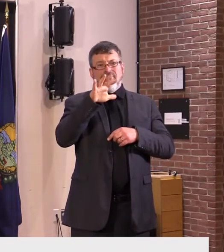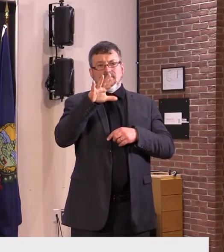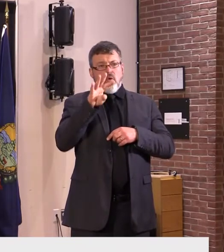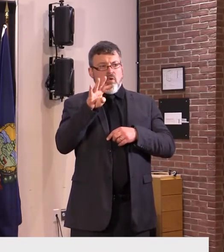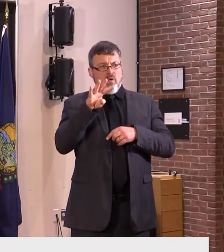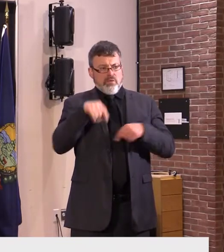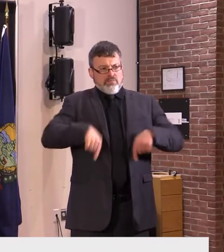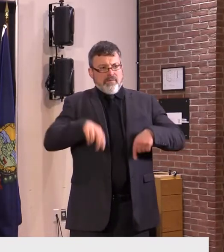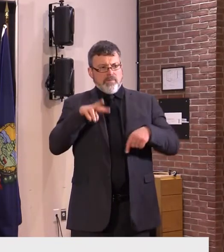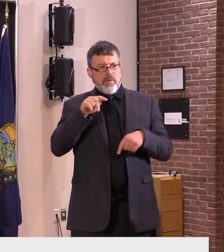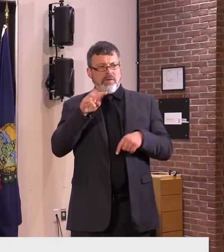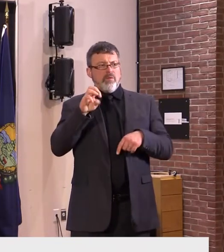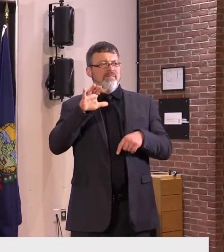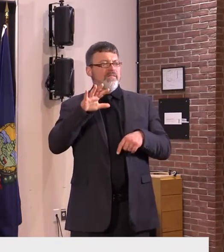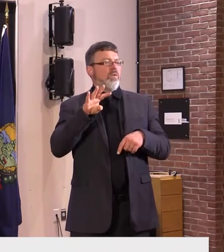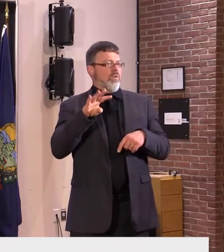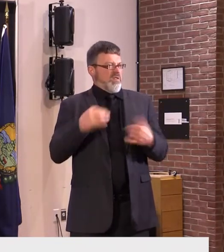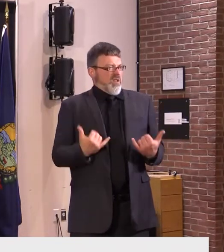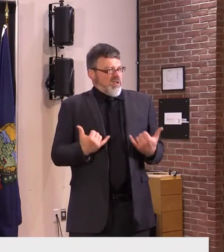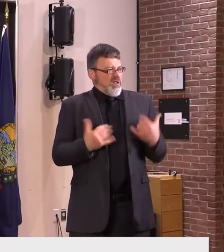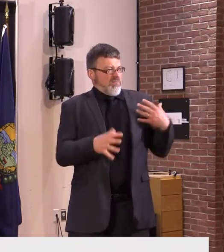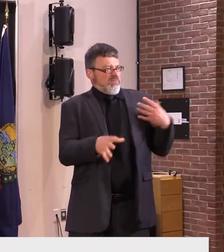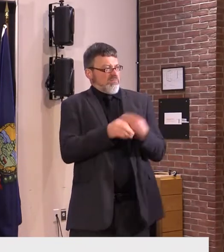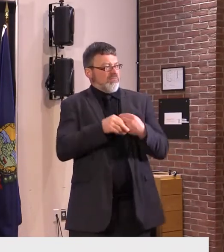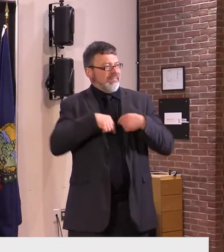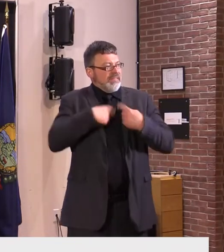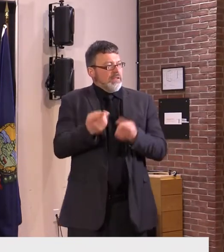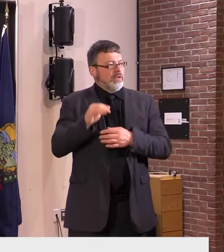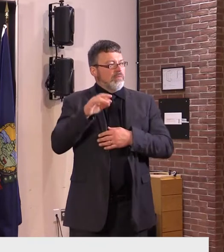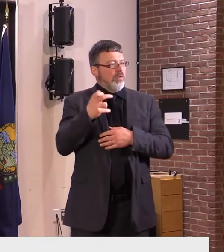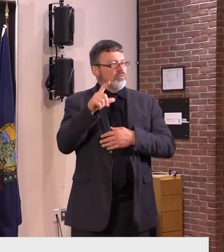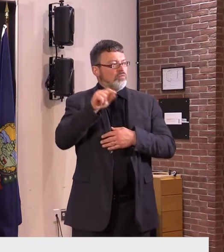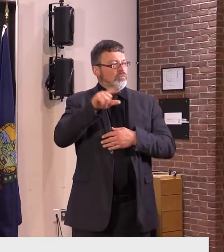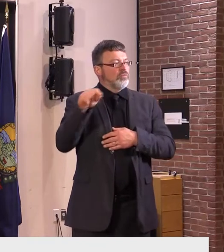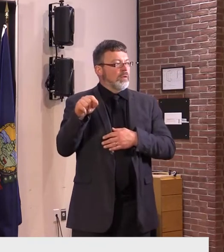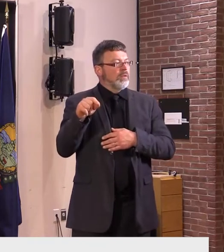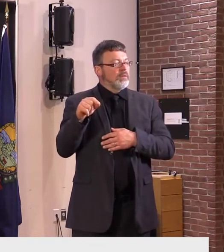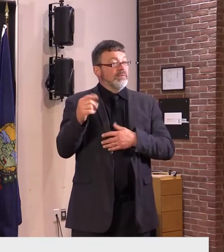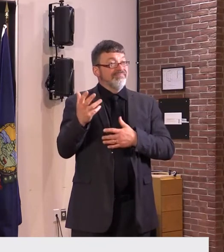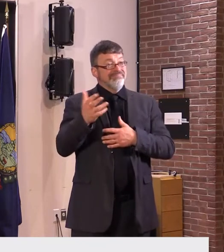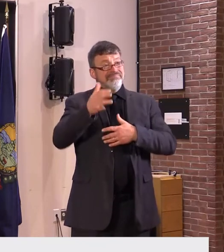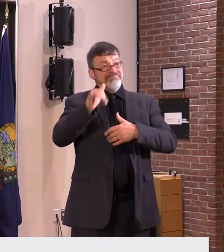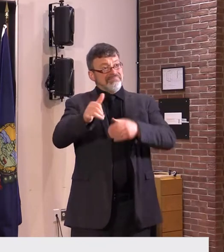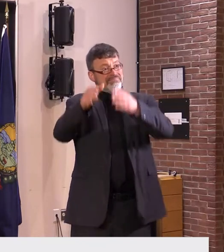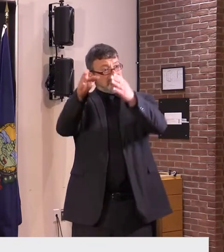member, friend, and neighbor who mattered and who can never be replaced.